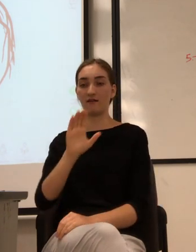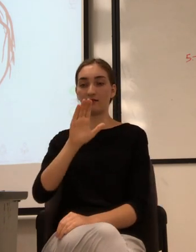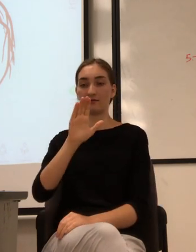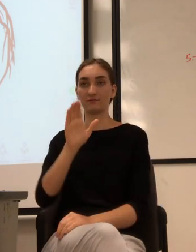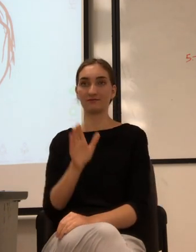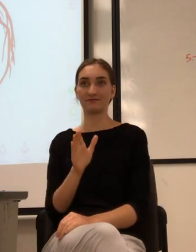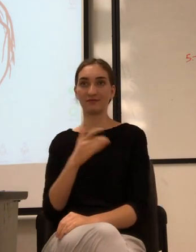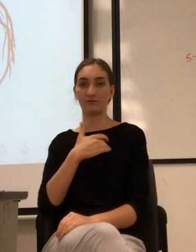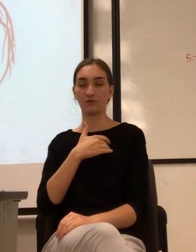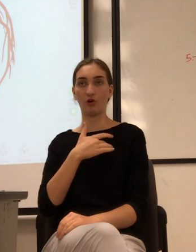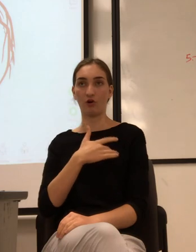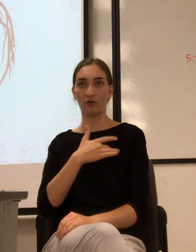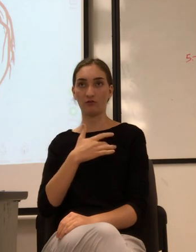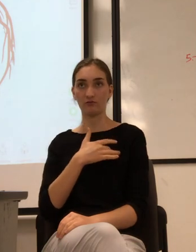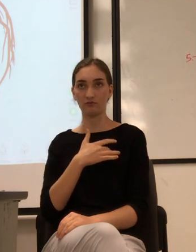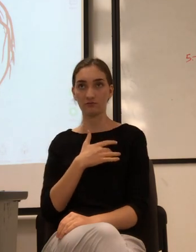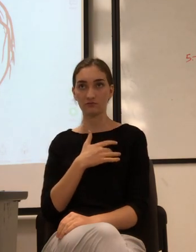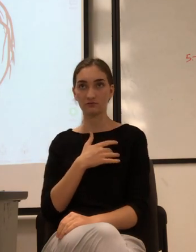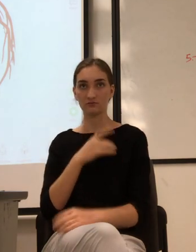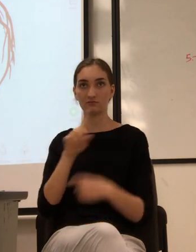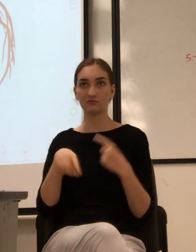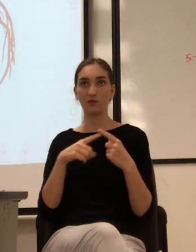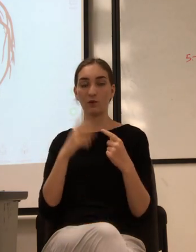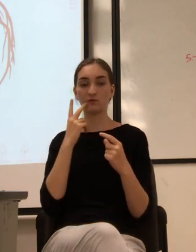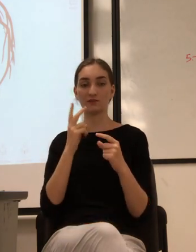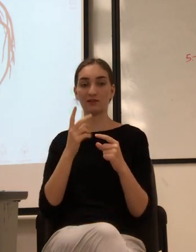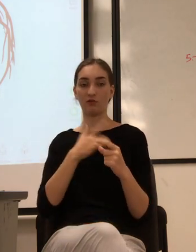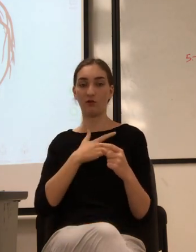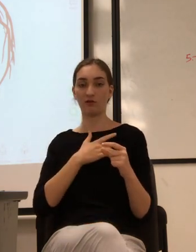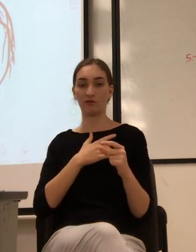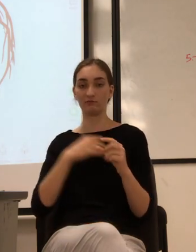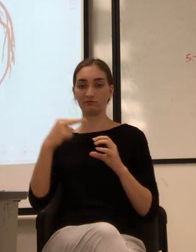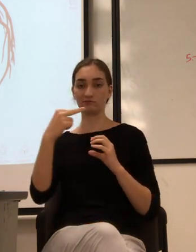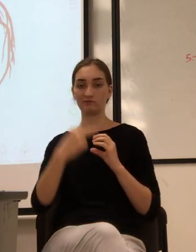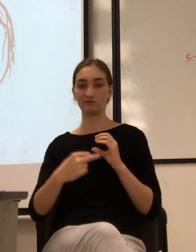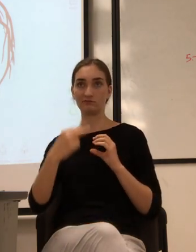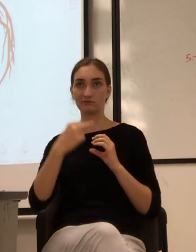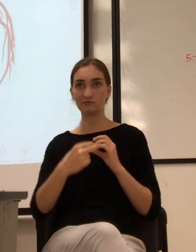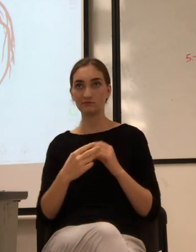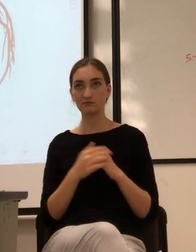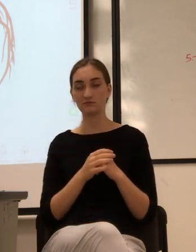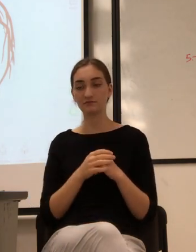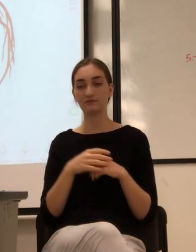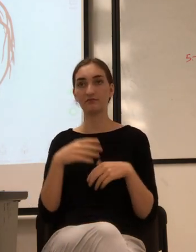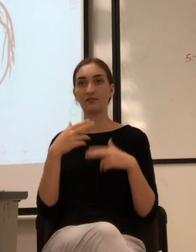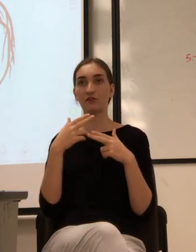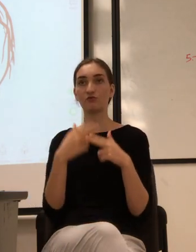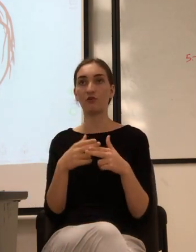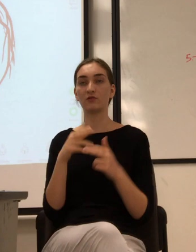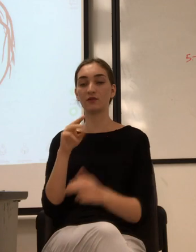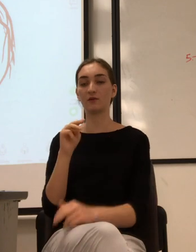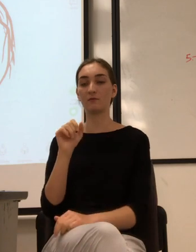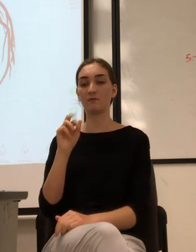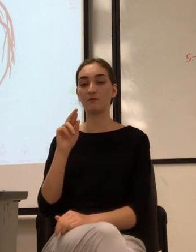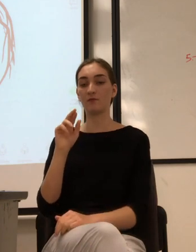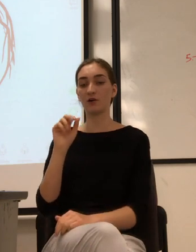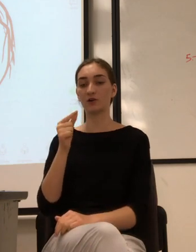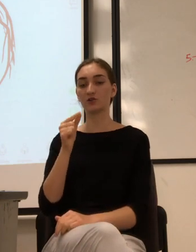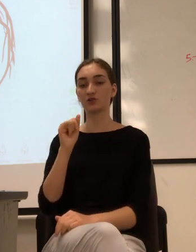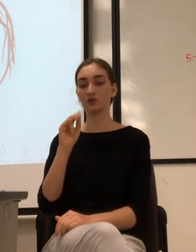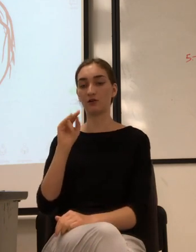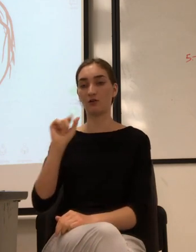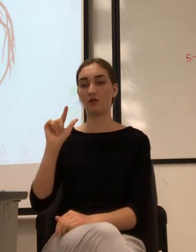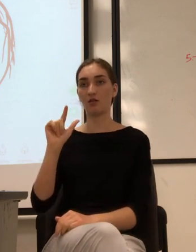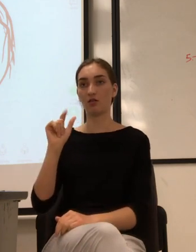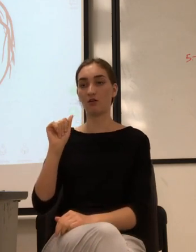front. So the artery that runs along the right margin of the heart is called the marginal artery, or the right marginal artery, which would be its full